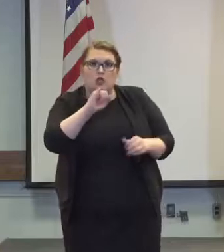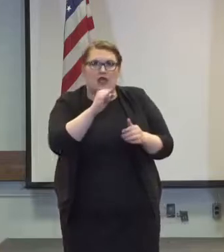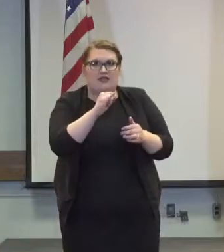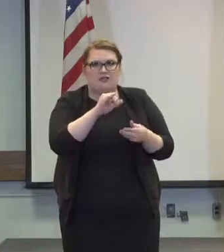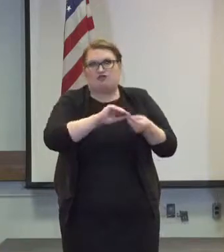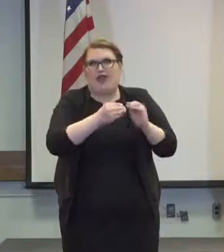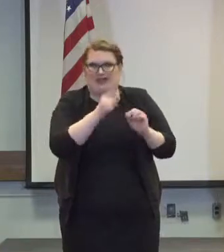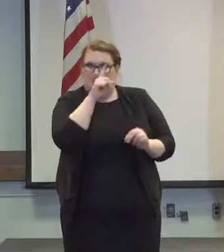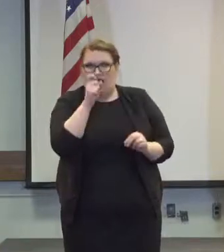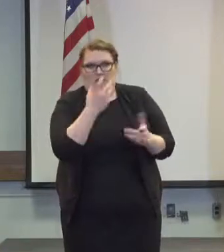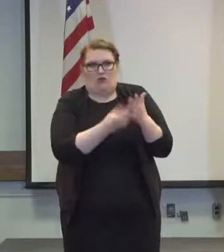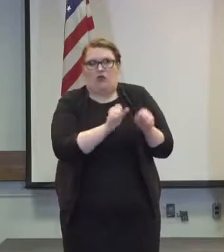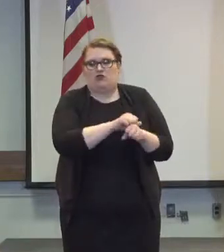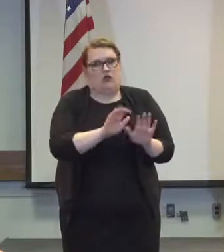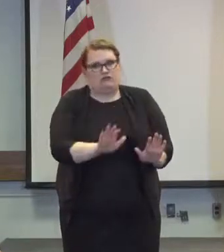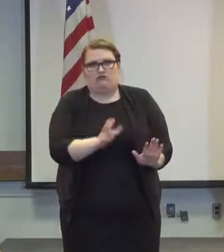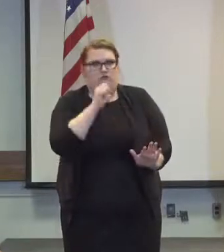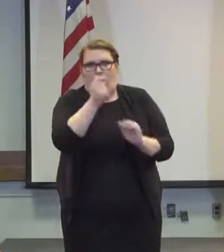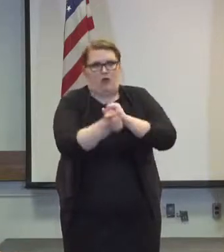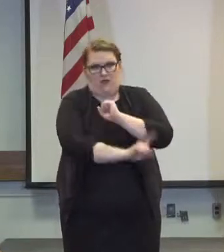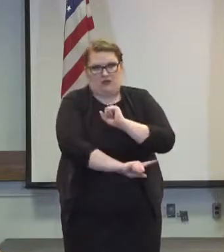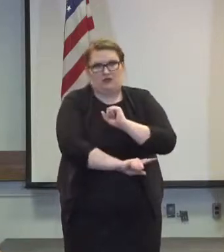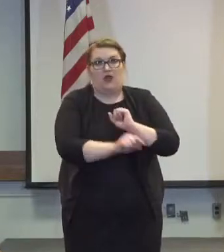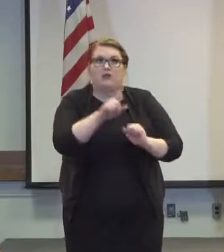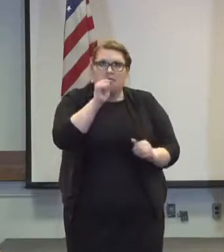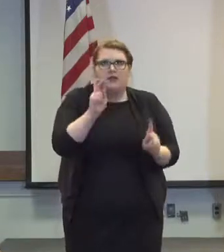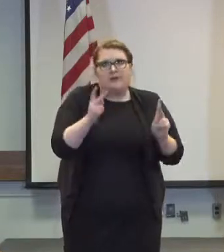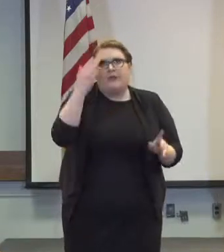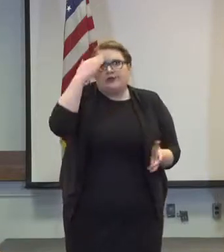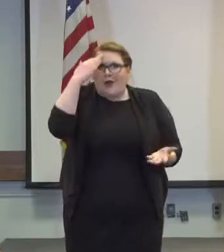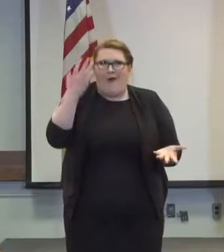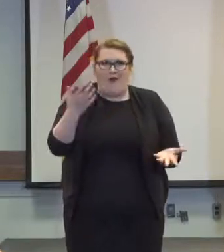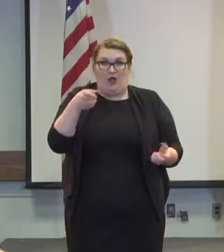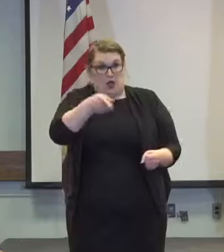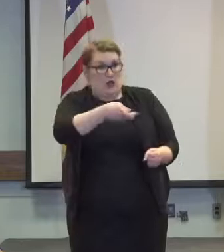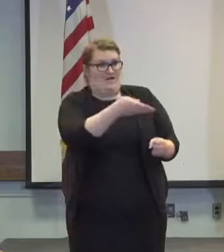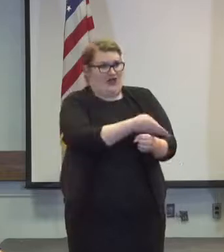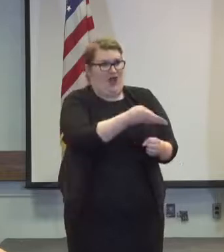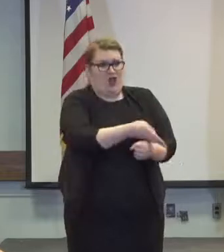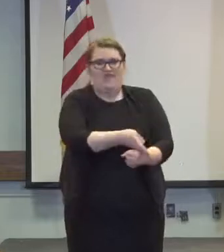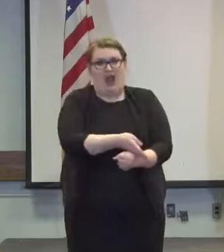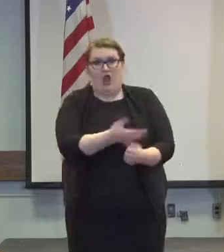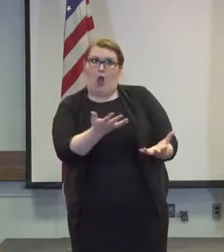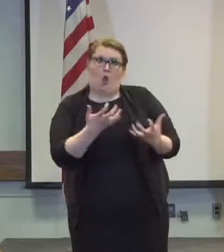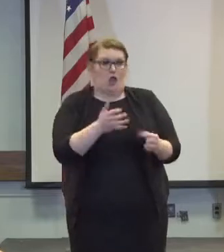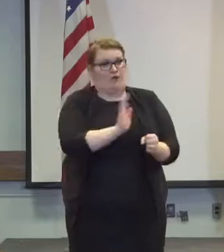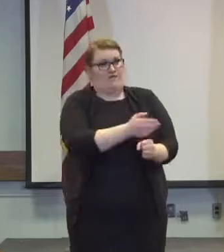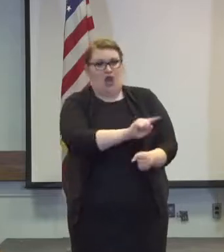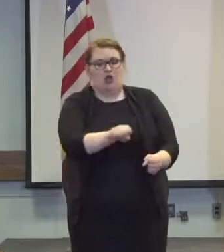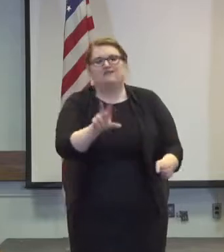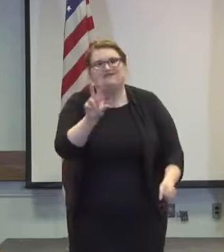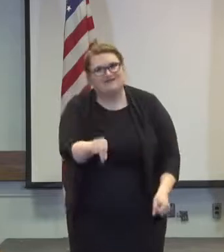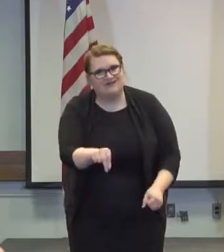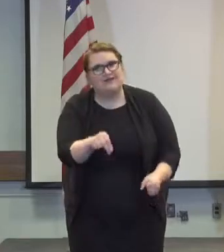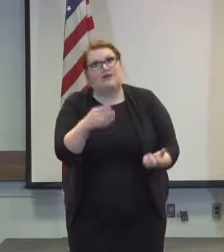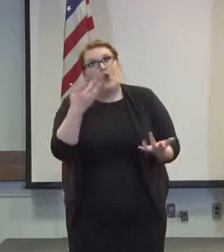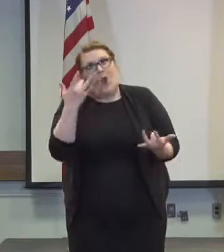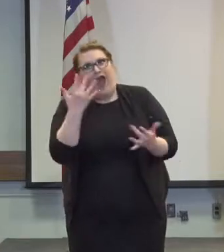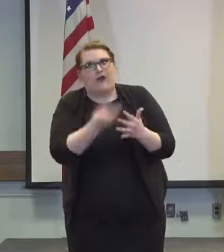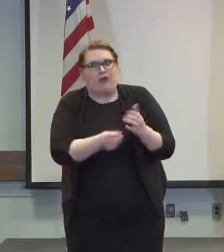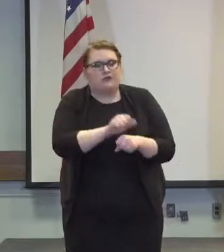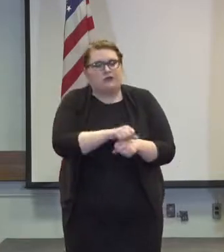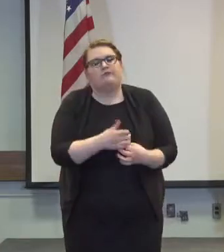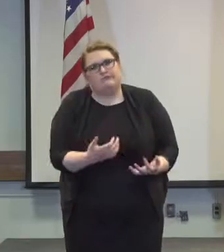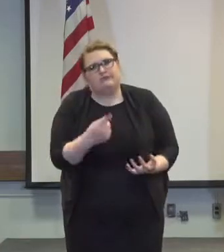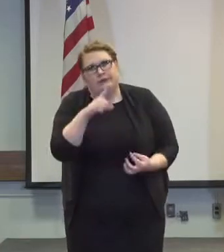people lost their jobs, because everybody knows they didn't lose the jobs because you fired them because you wanted to. They lost the jobs because of the virus. And